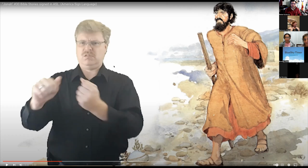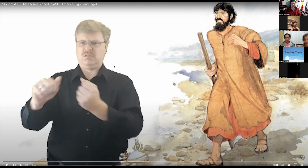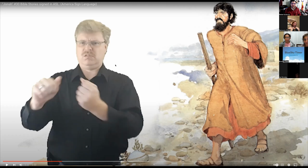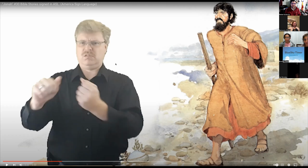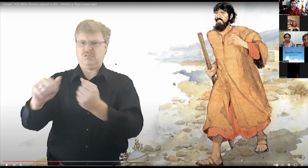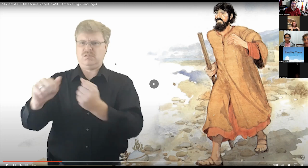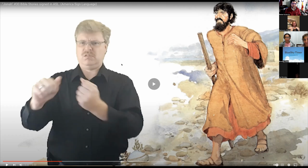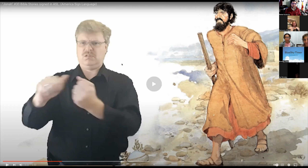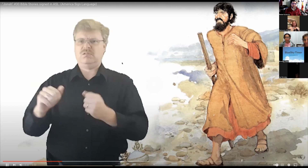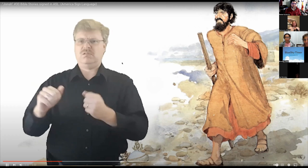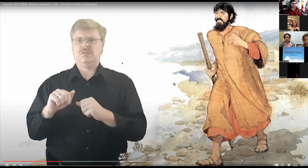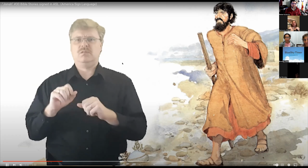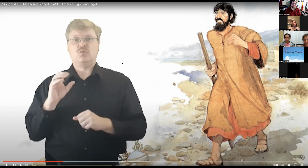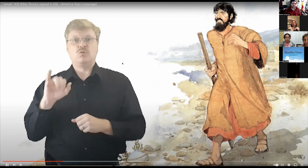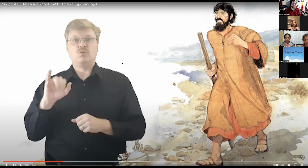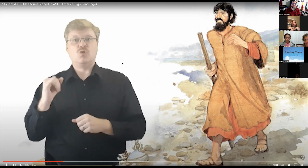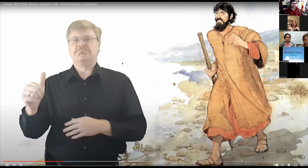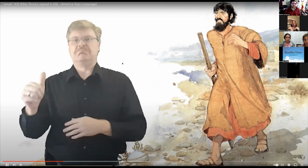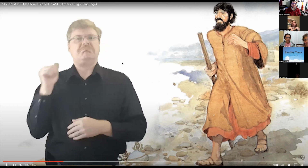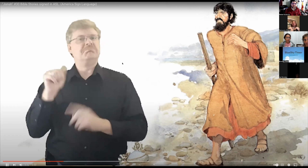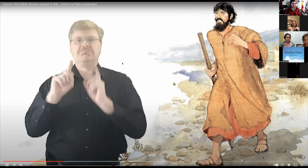Okay, and then